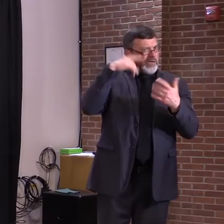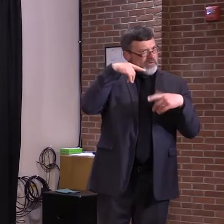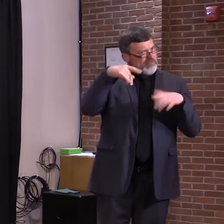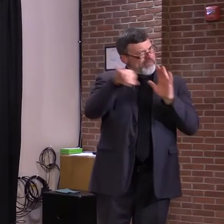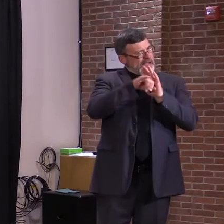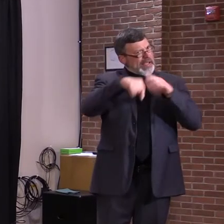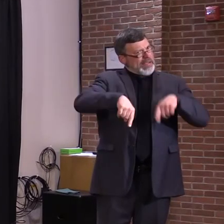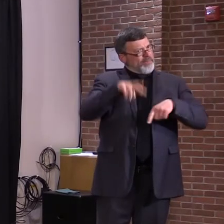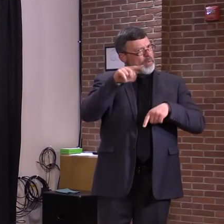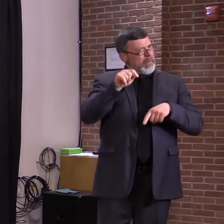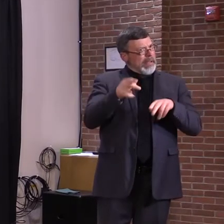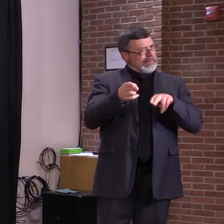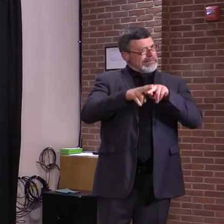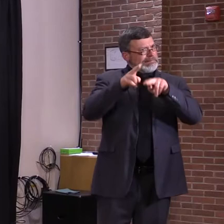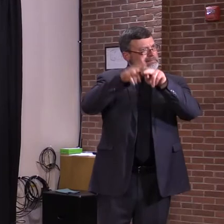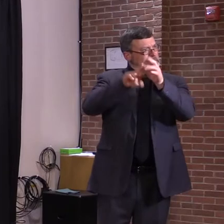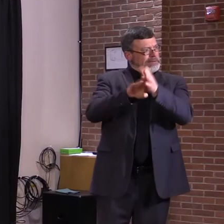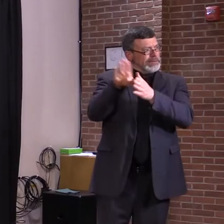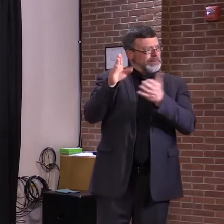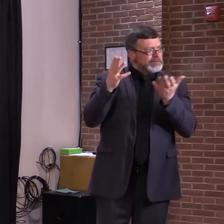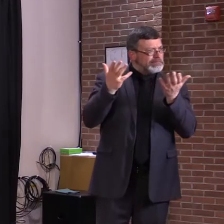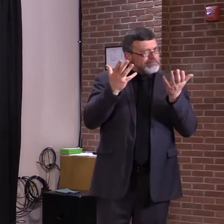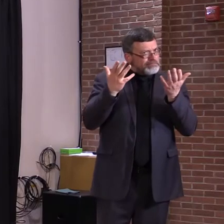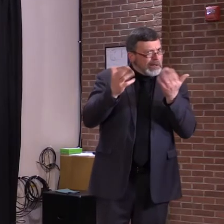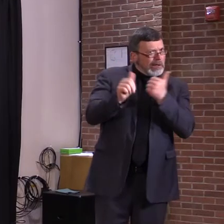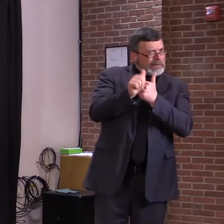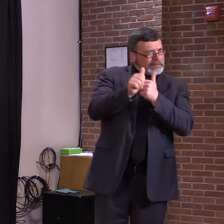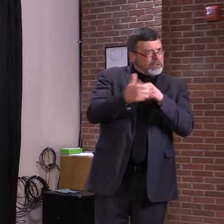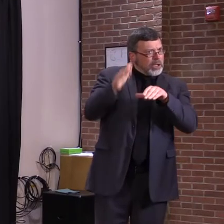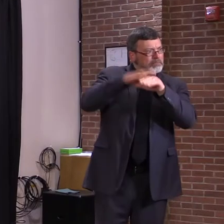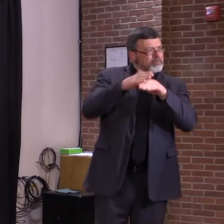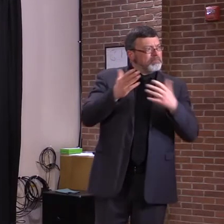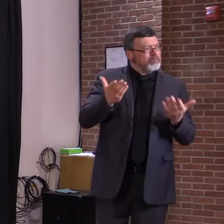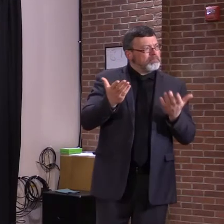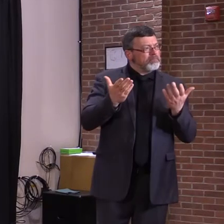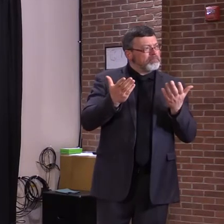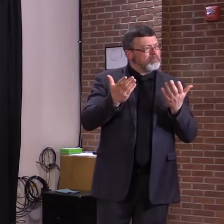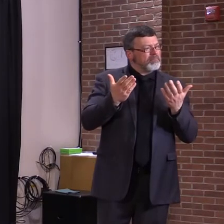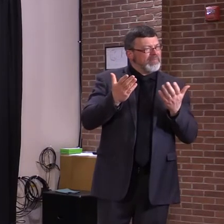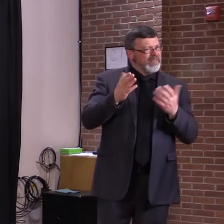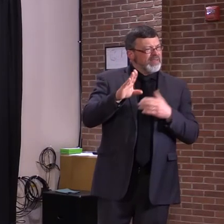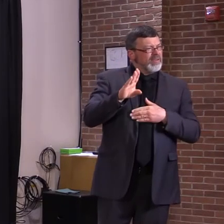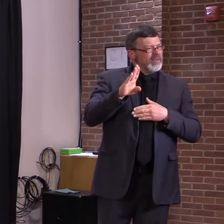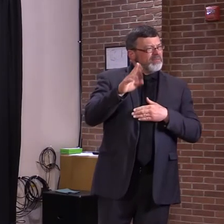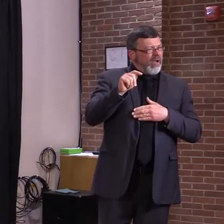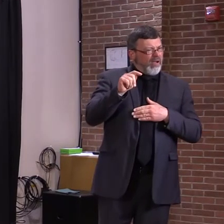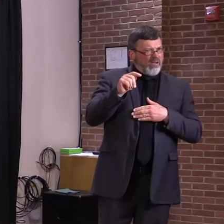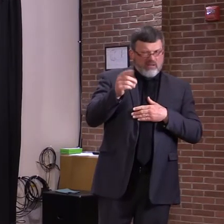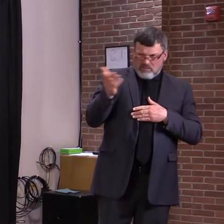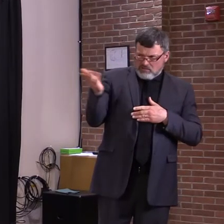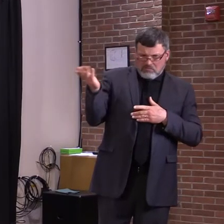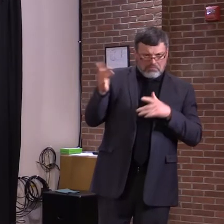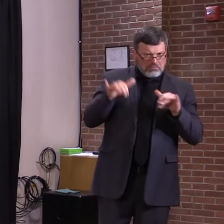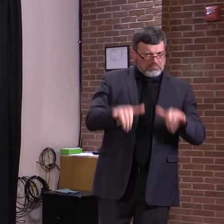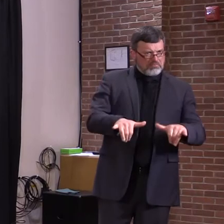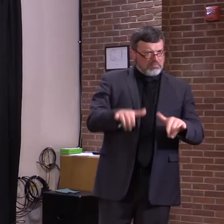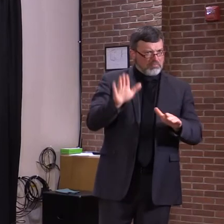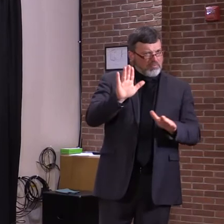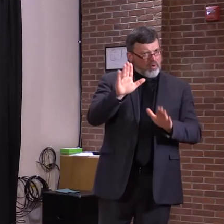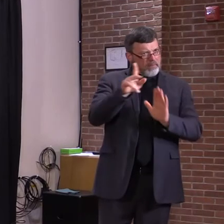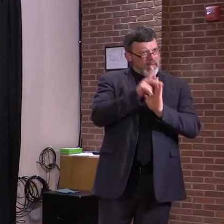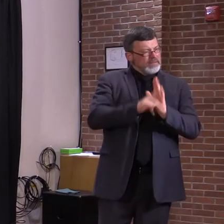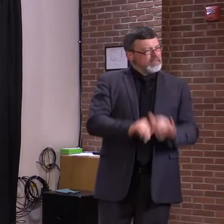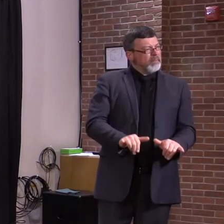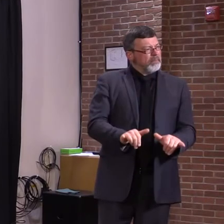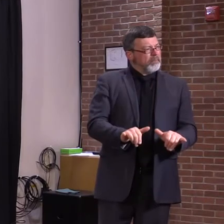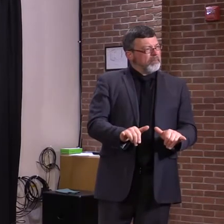level of the COVID map. But I think the question kind of still remains about what school districts